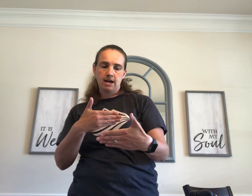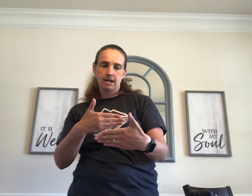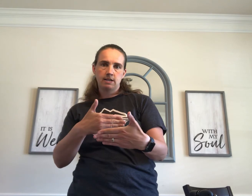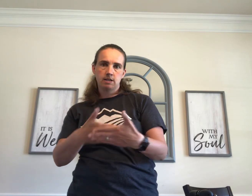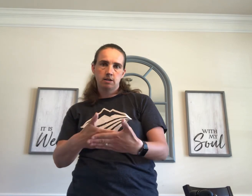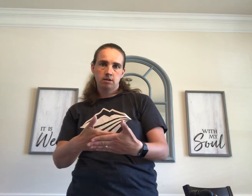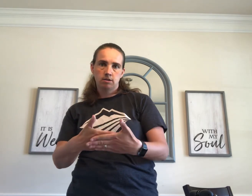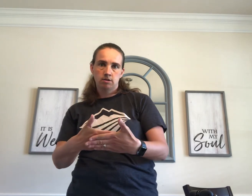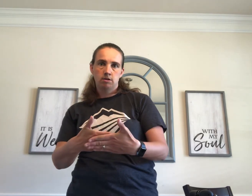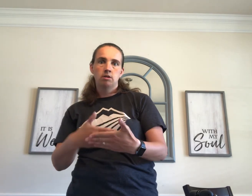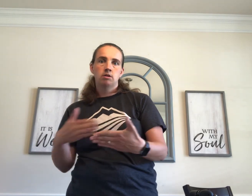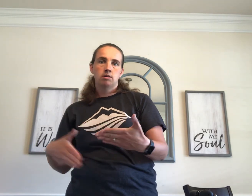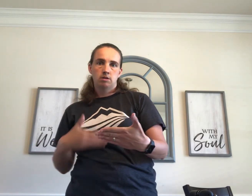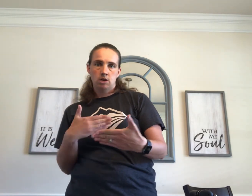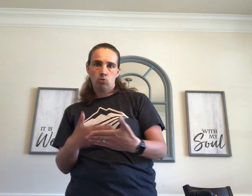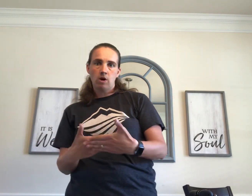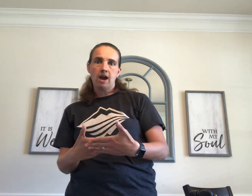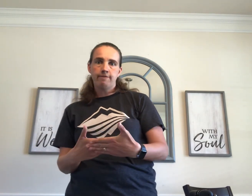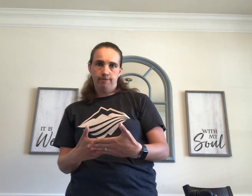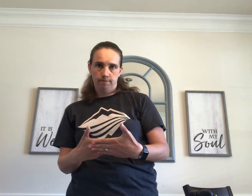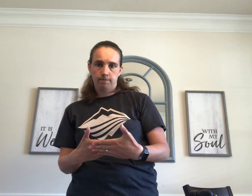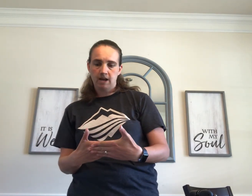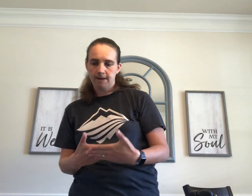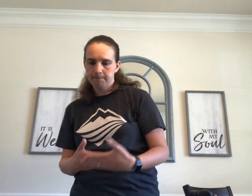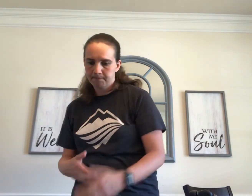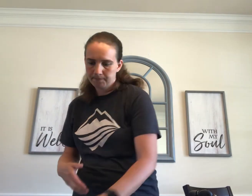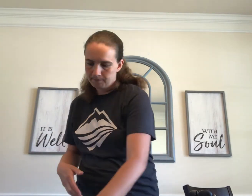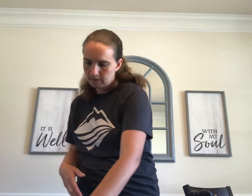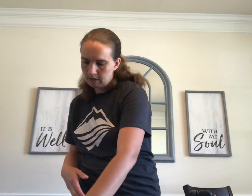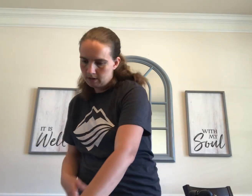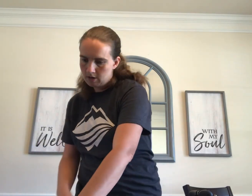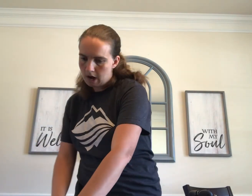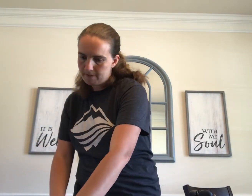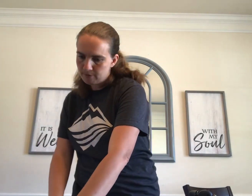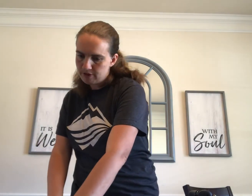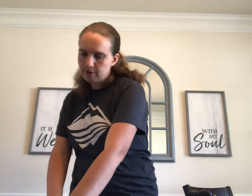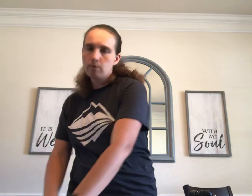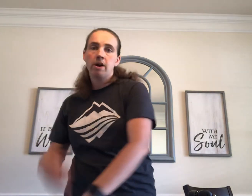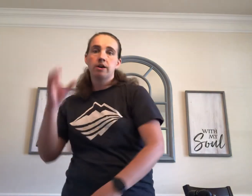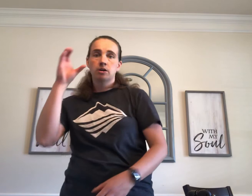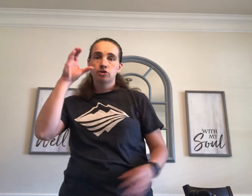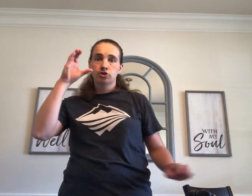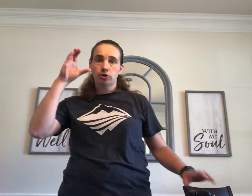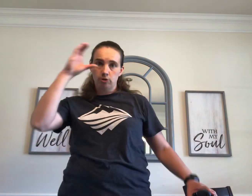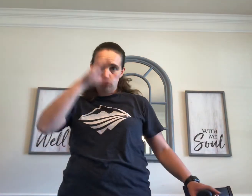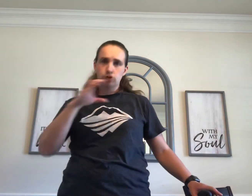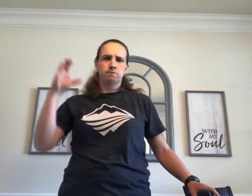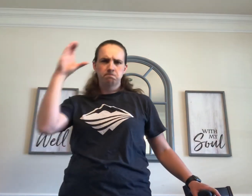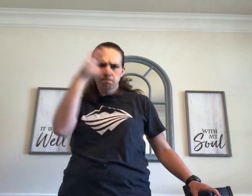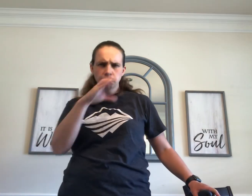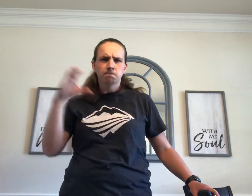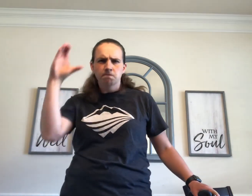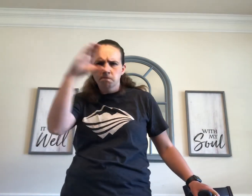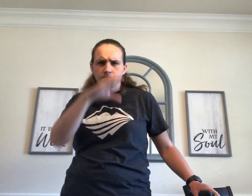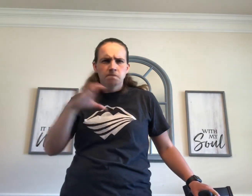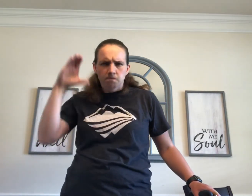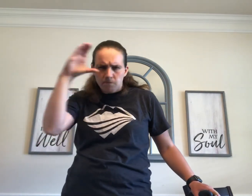behind, arrive, okay? Top of 331, search.